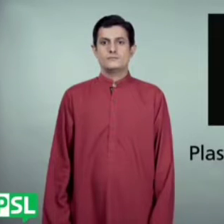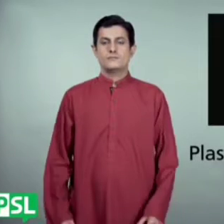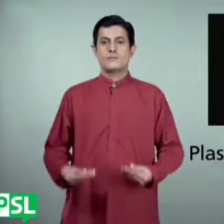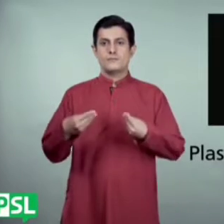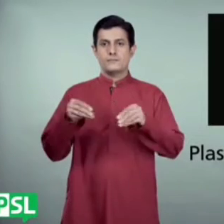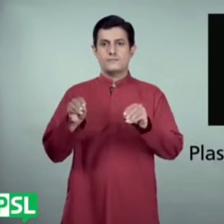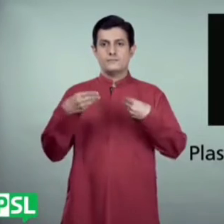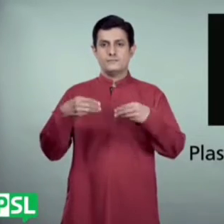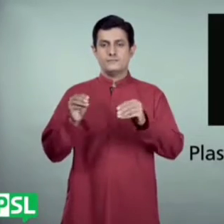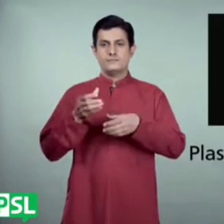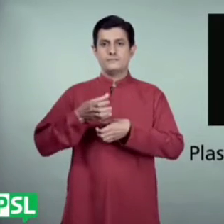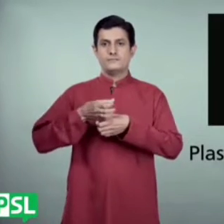plastic ketchup bottle,